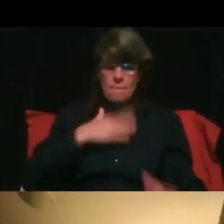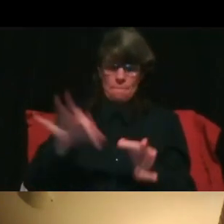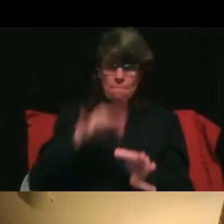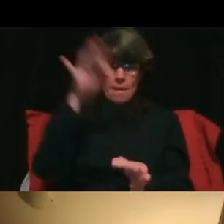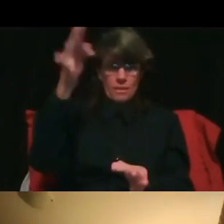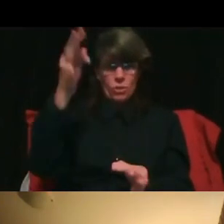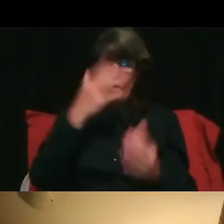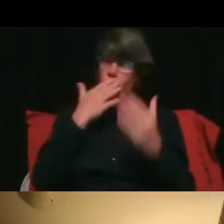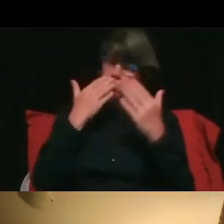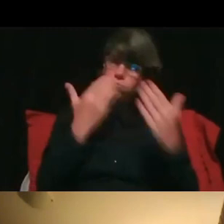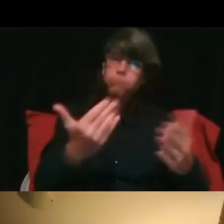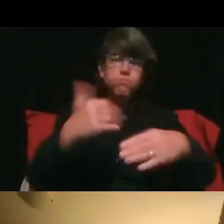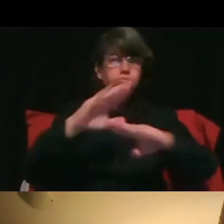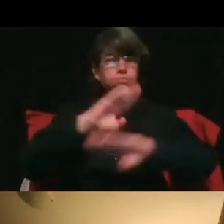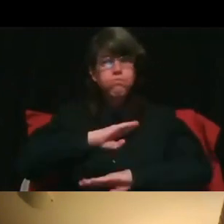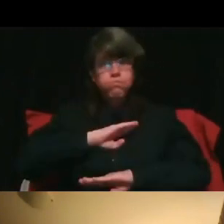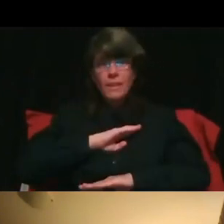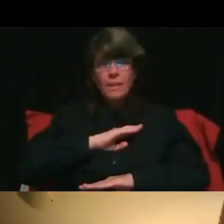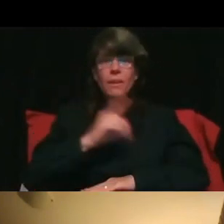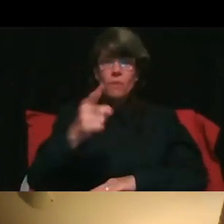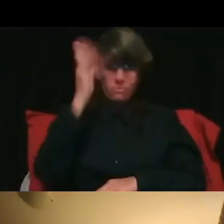grateful for your talk.